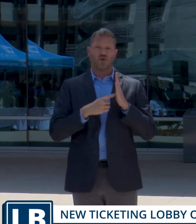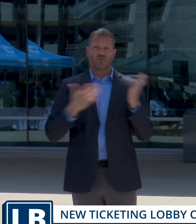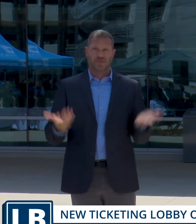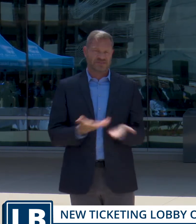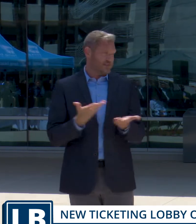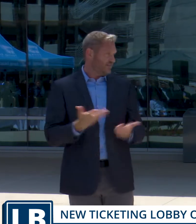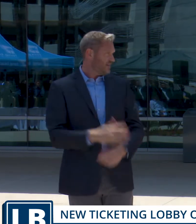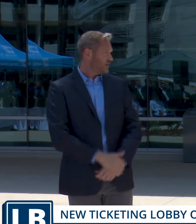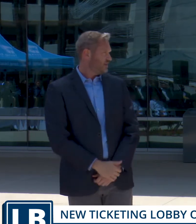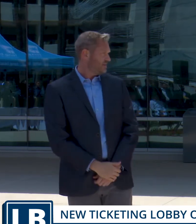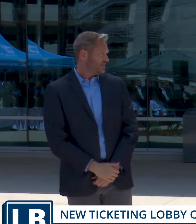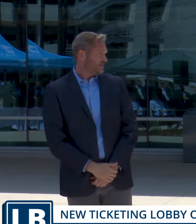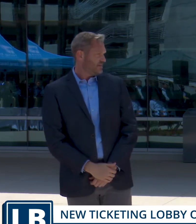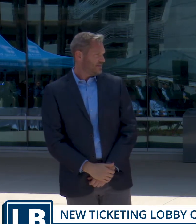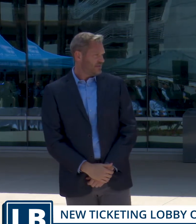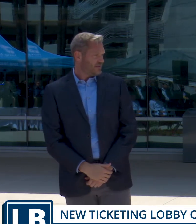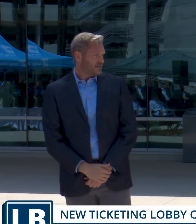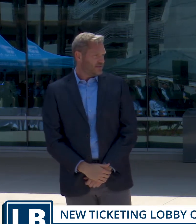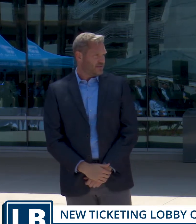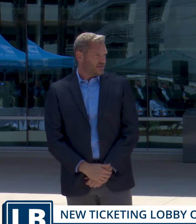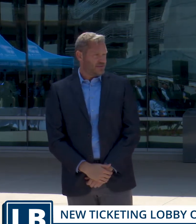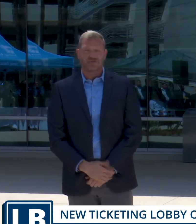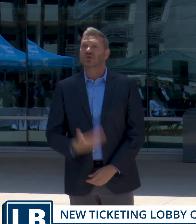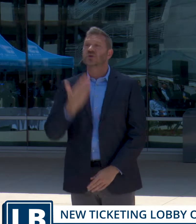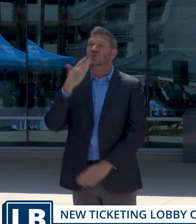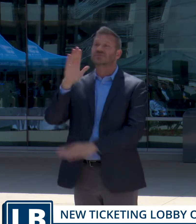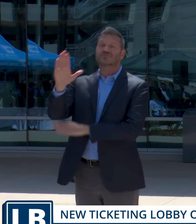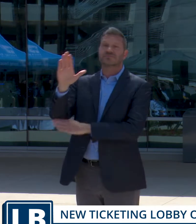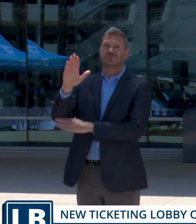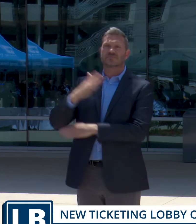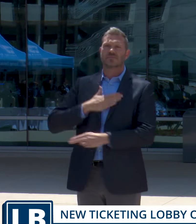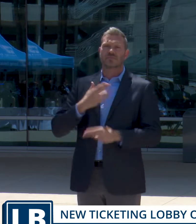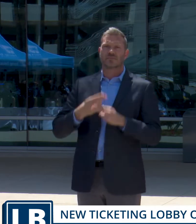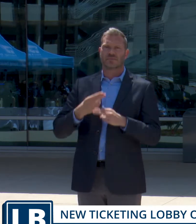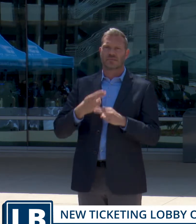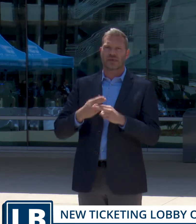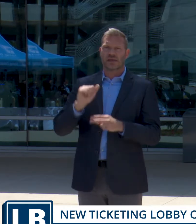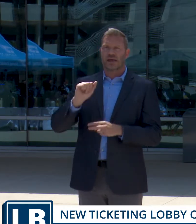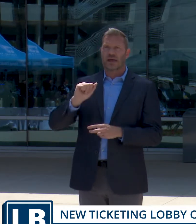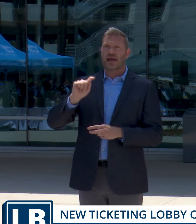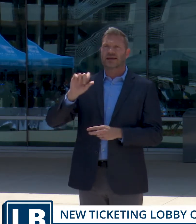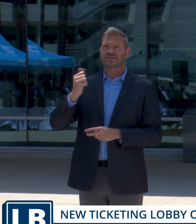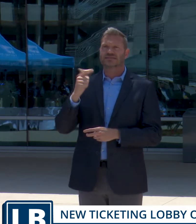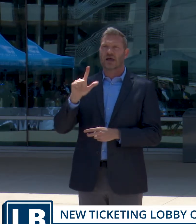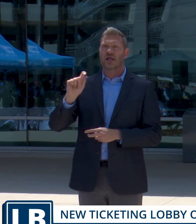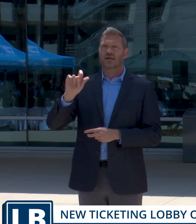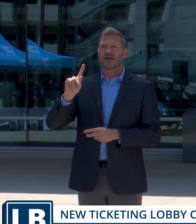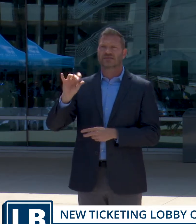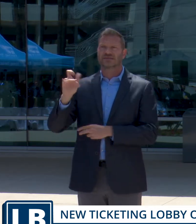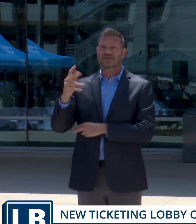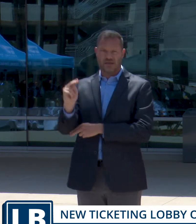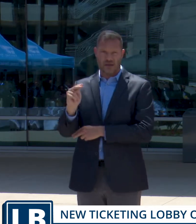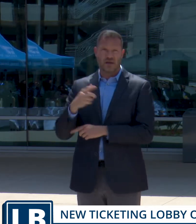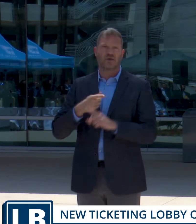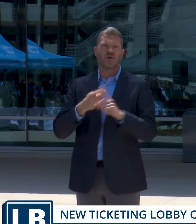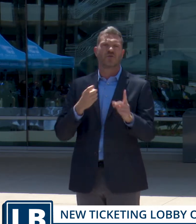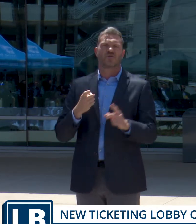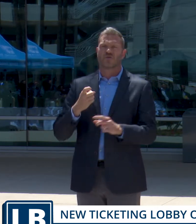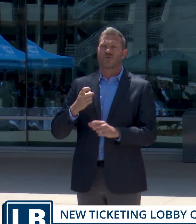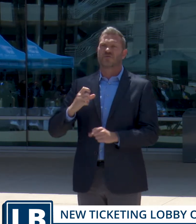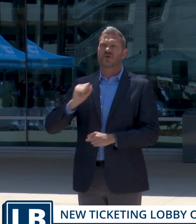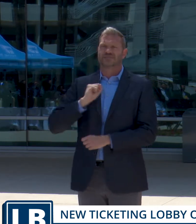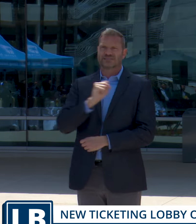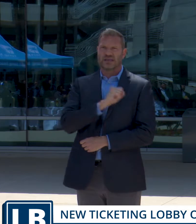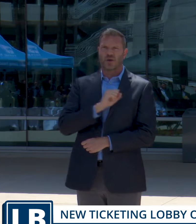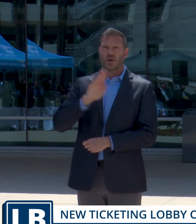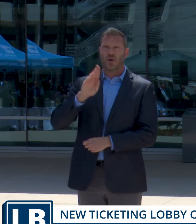want to speak just a few words? Good afternoon. My name is Patel. I'm here on behalf of Senator Stephen Bradford. He represents a